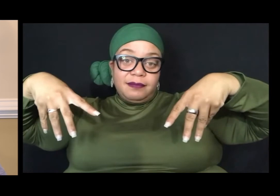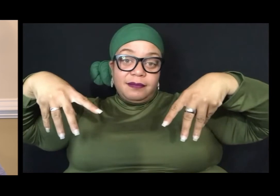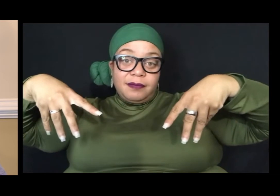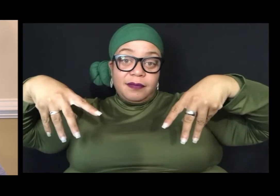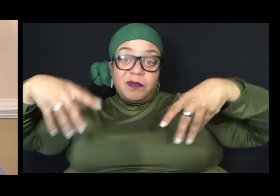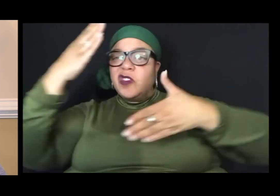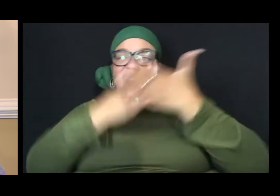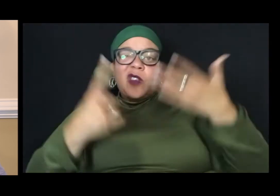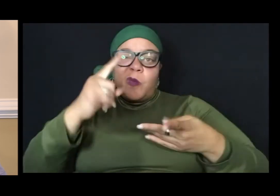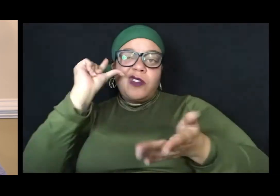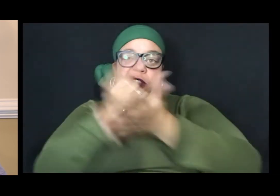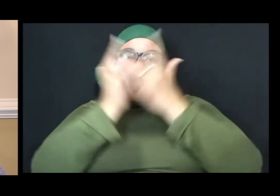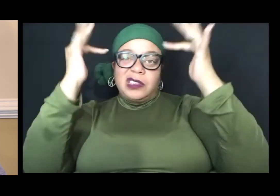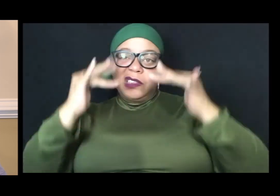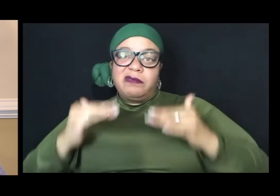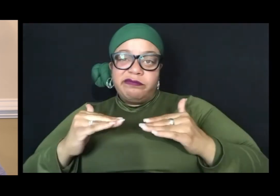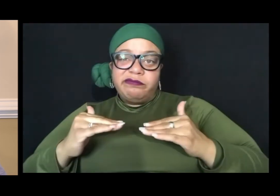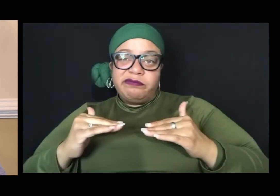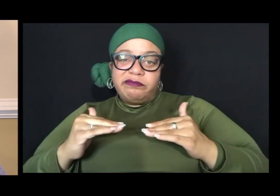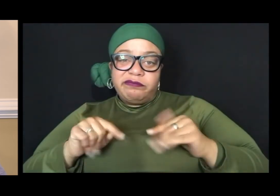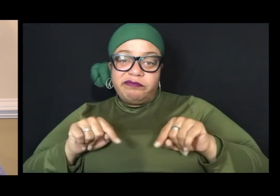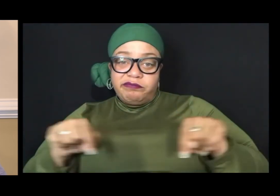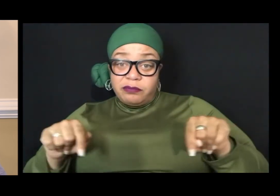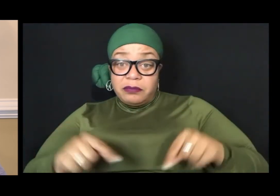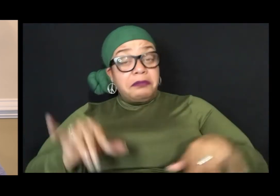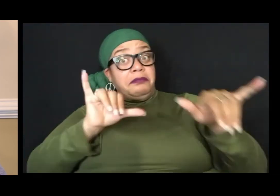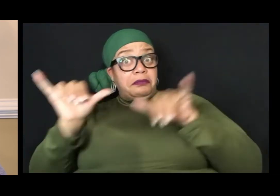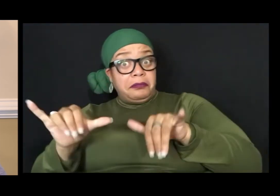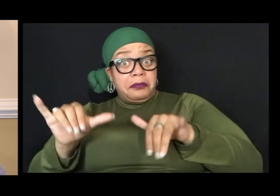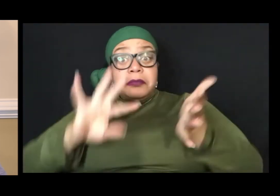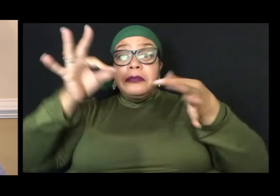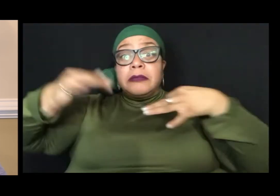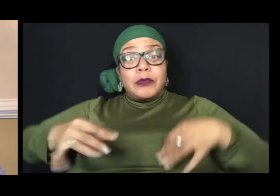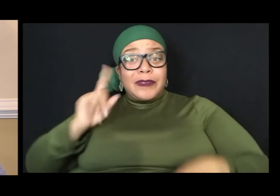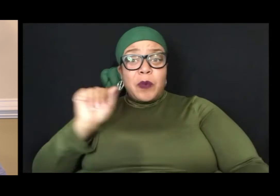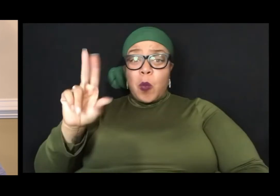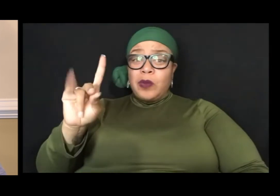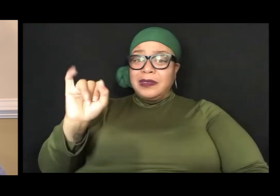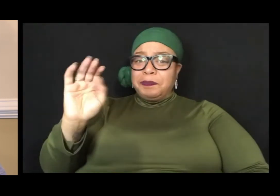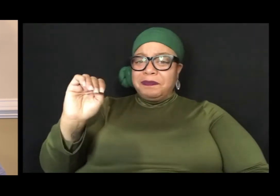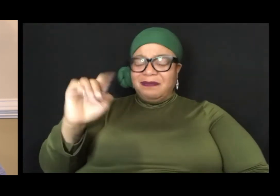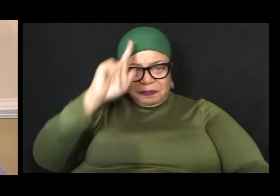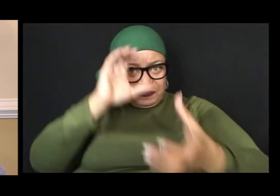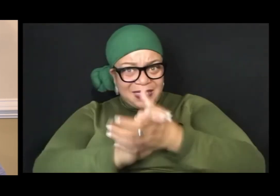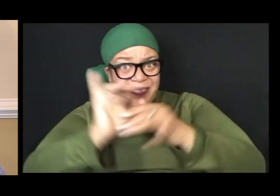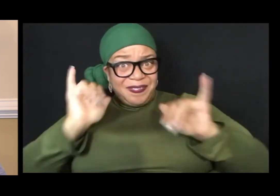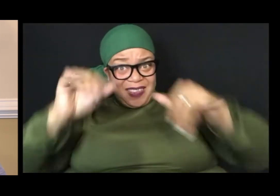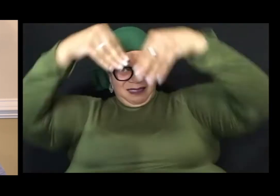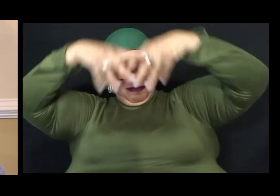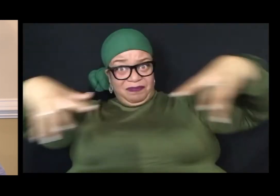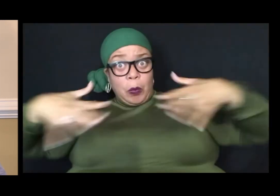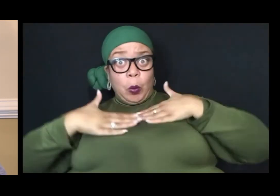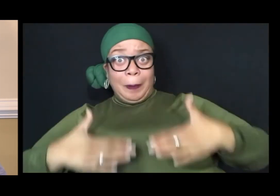bottom. Similarly, the definition for autism is the belief in a hierarchy in human value based